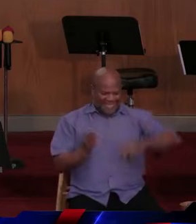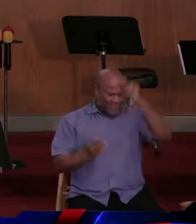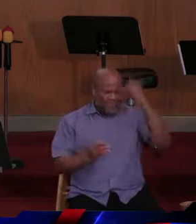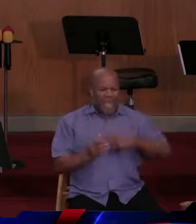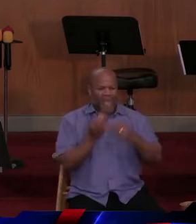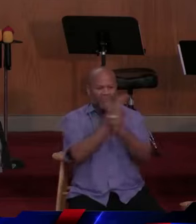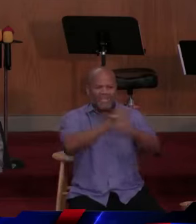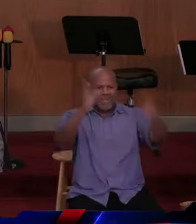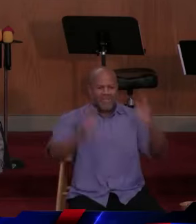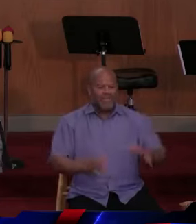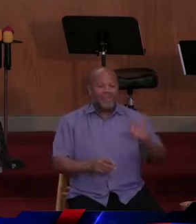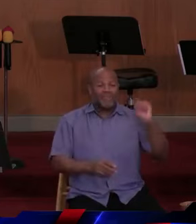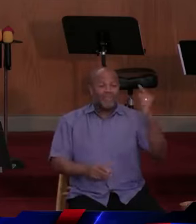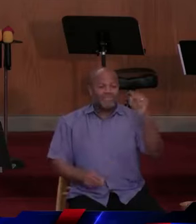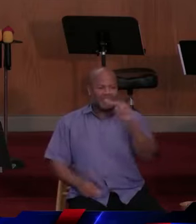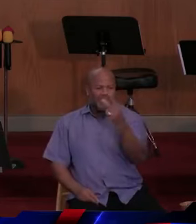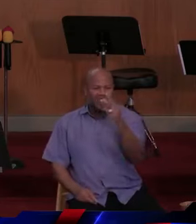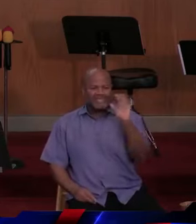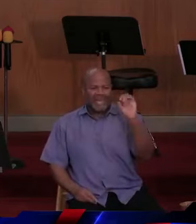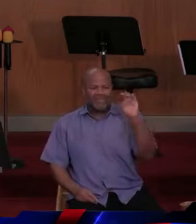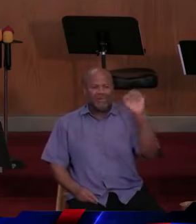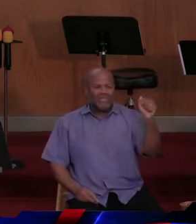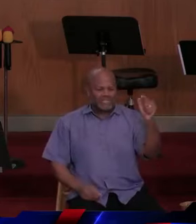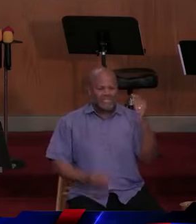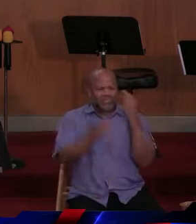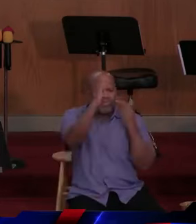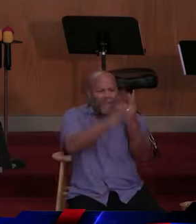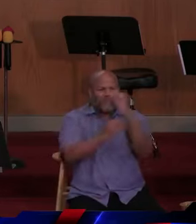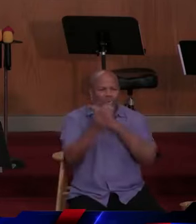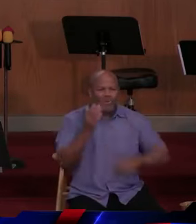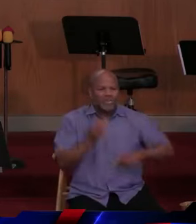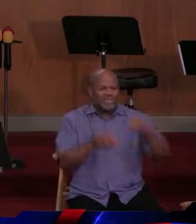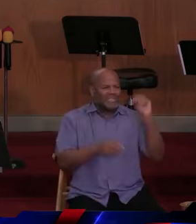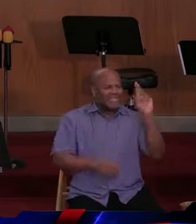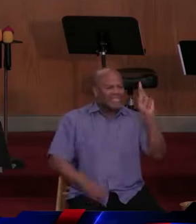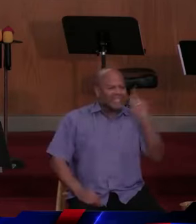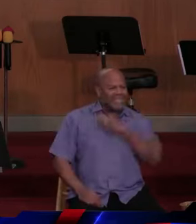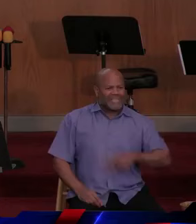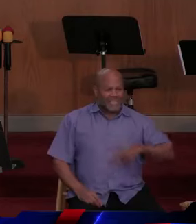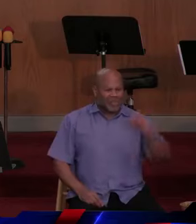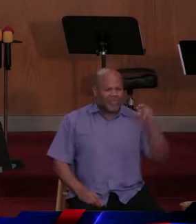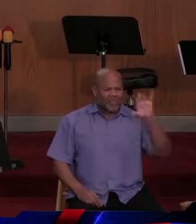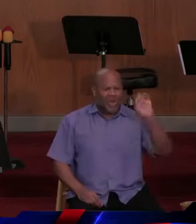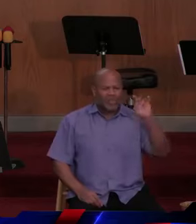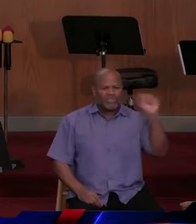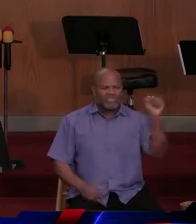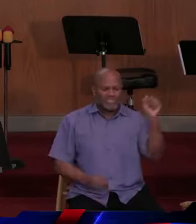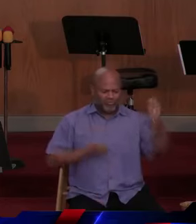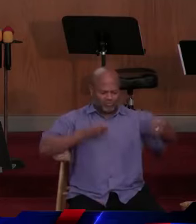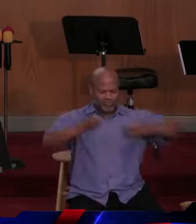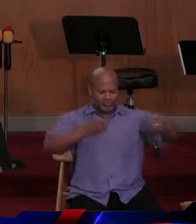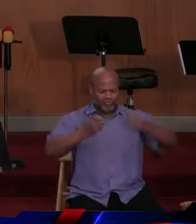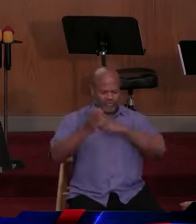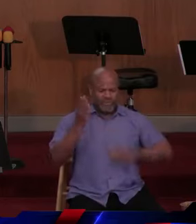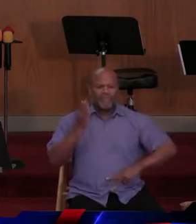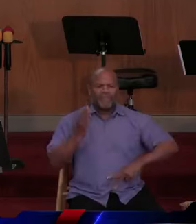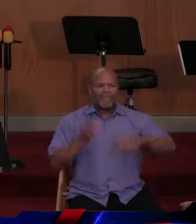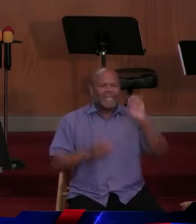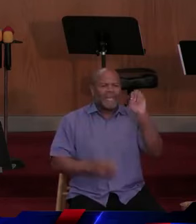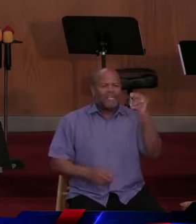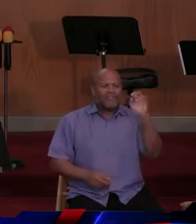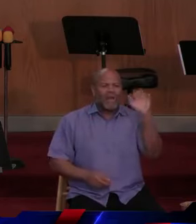In 1st, 2nd Samuel, he's the prophet of the Lord. In Kings and Chronicles, he's the reigning king. In Ezra, he's the